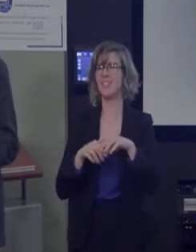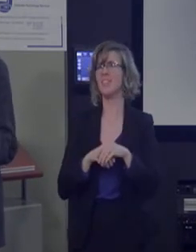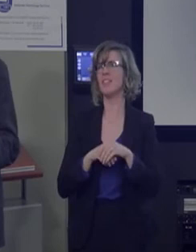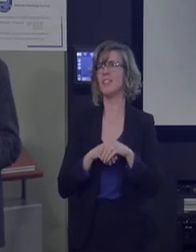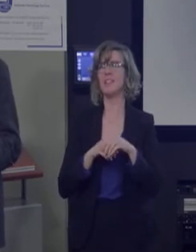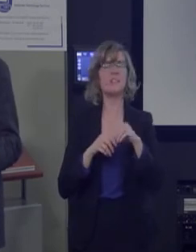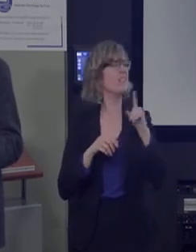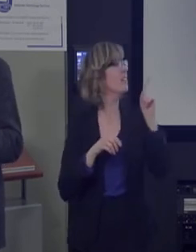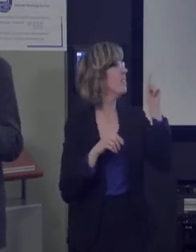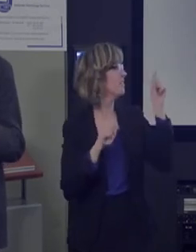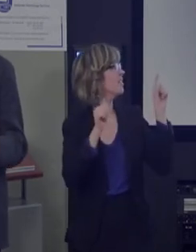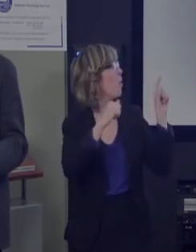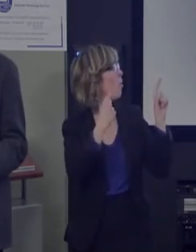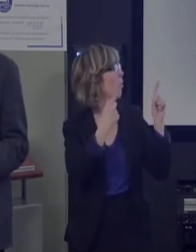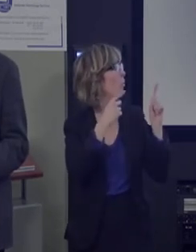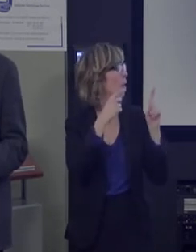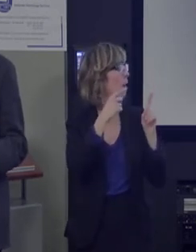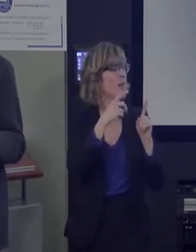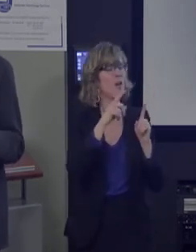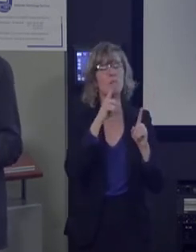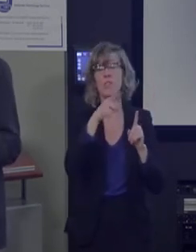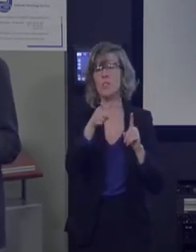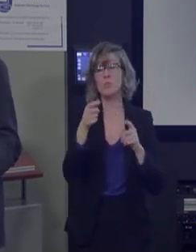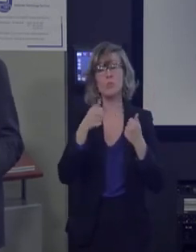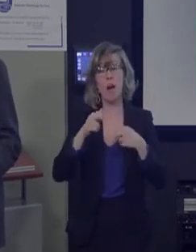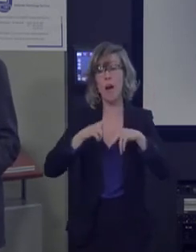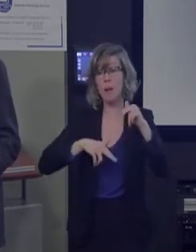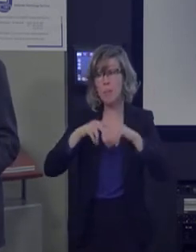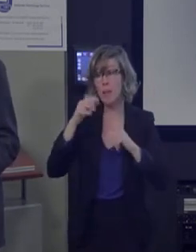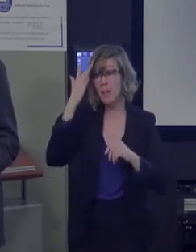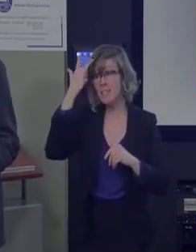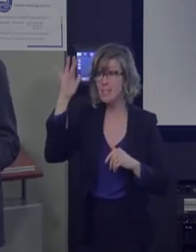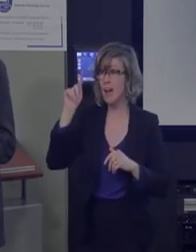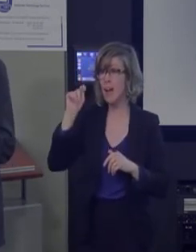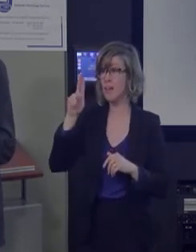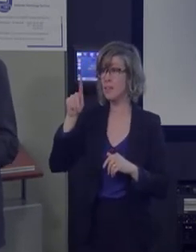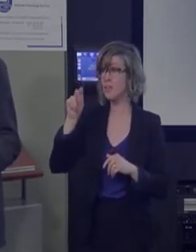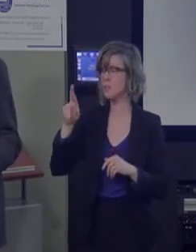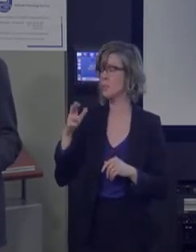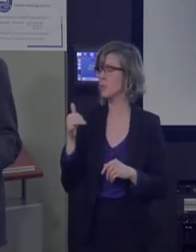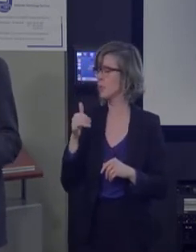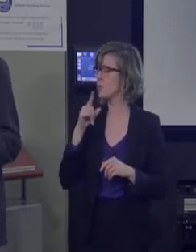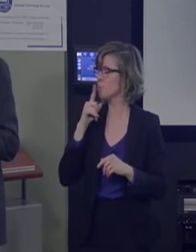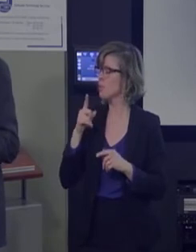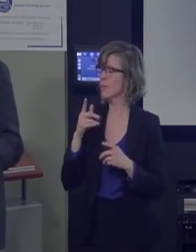build an intelligent tutor, it gets really kind of hairy. There's all kinds of branches and